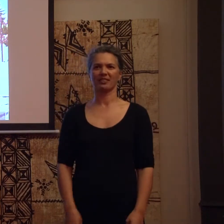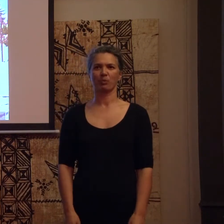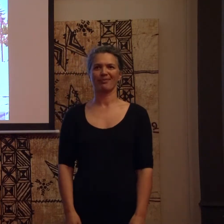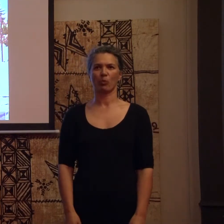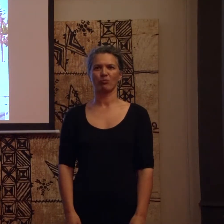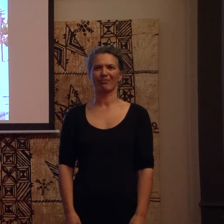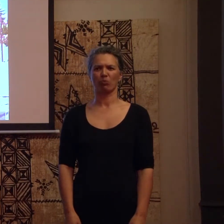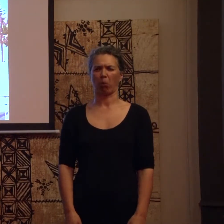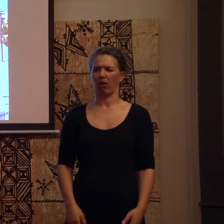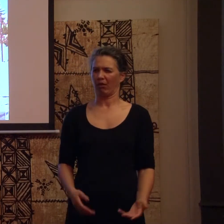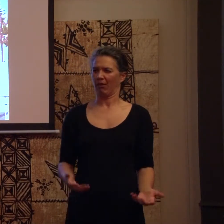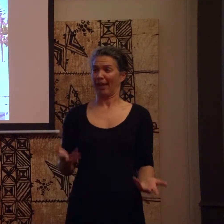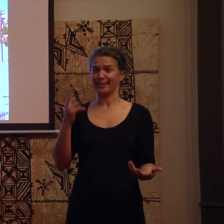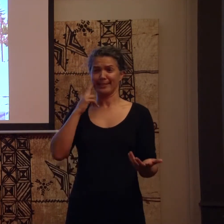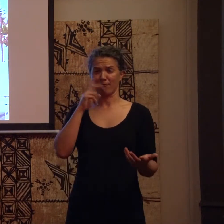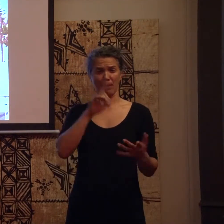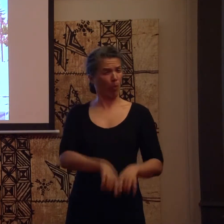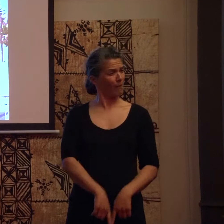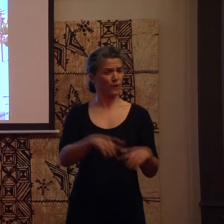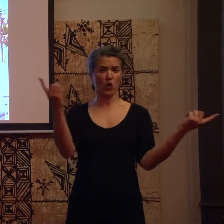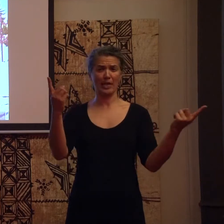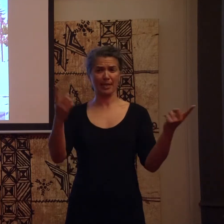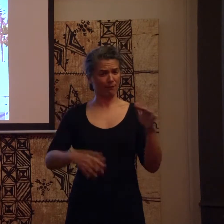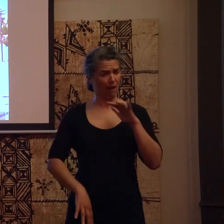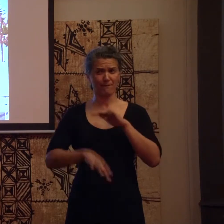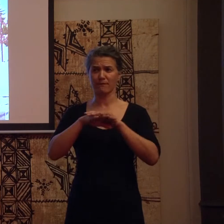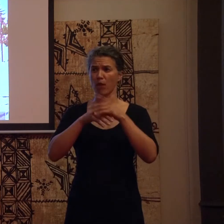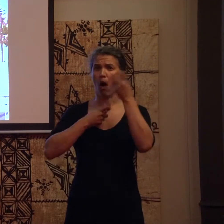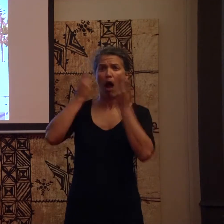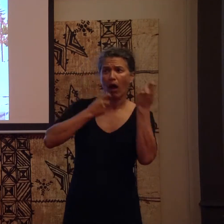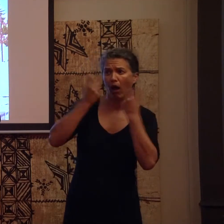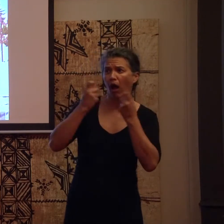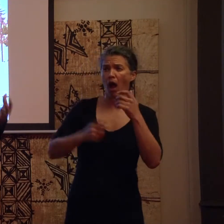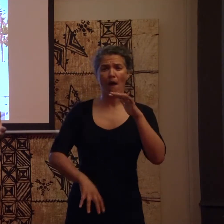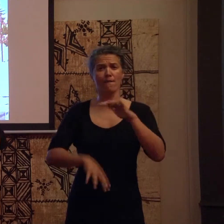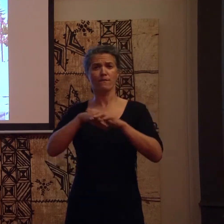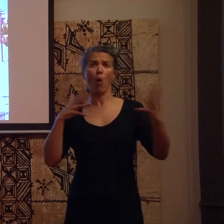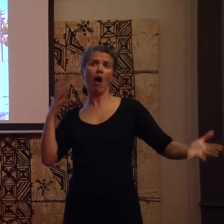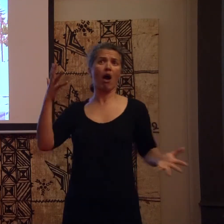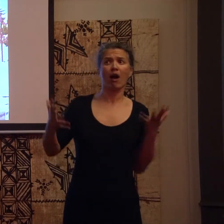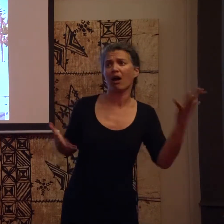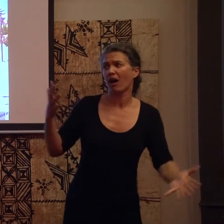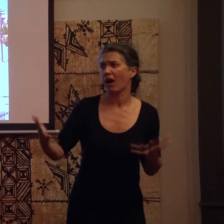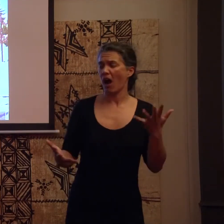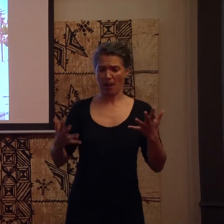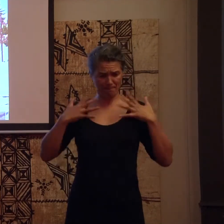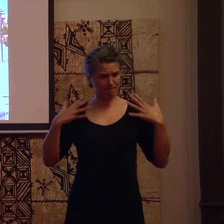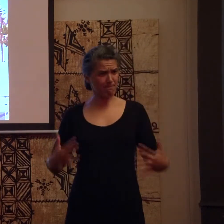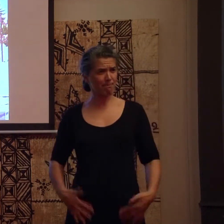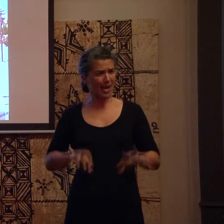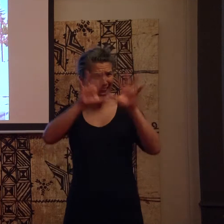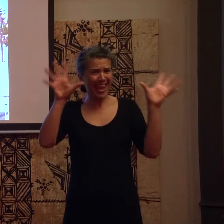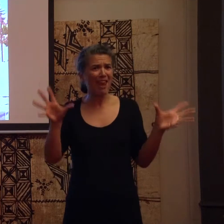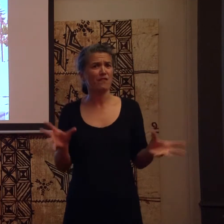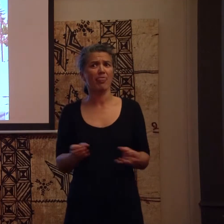hardly at all. But deaf people really give their whole facial expression, gesture, and everything, and